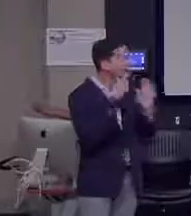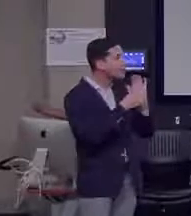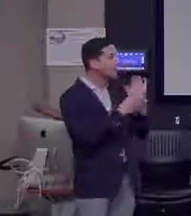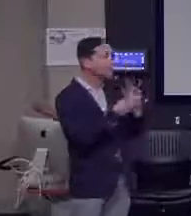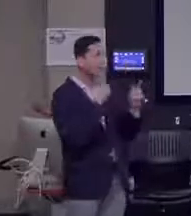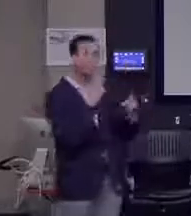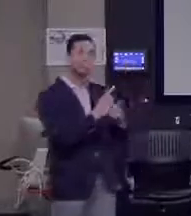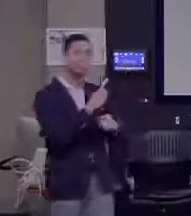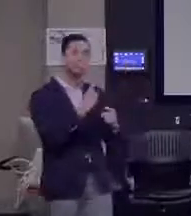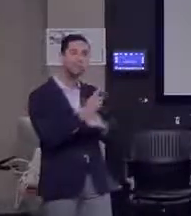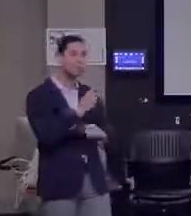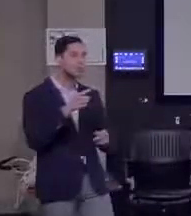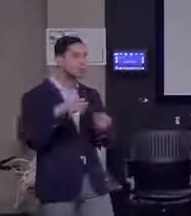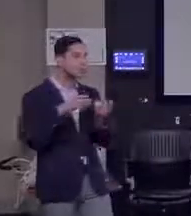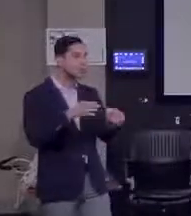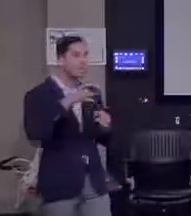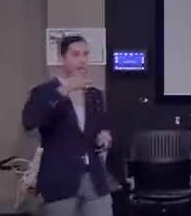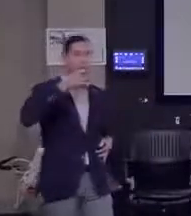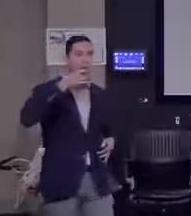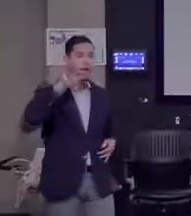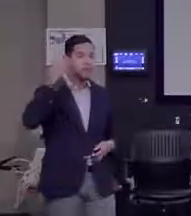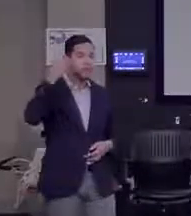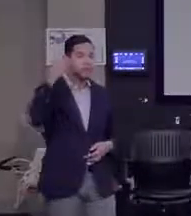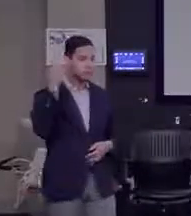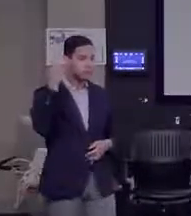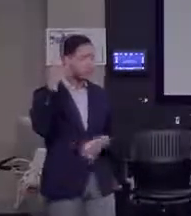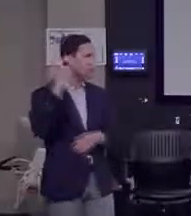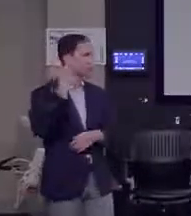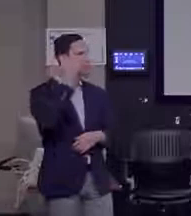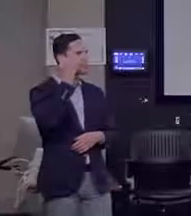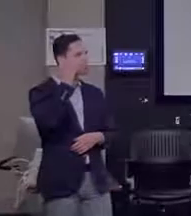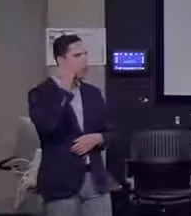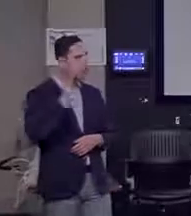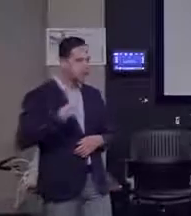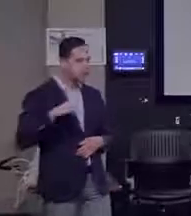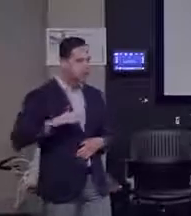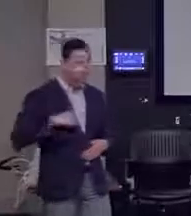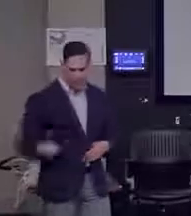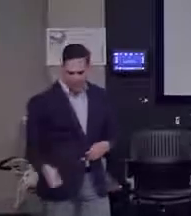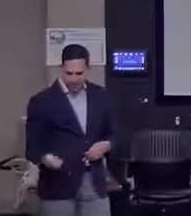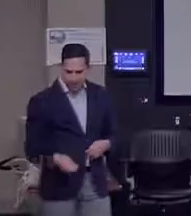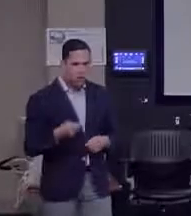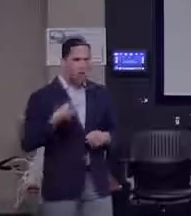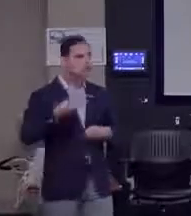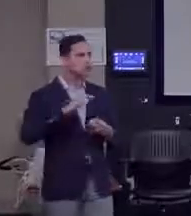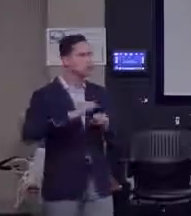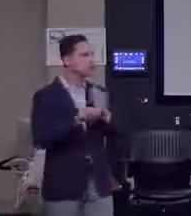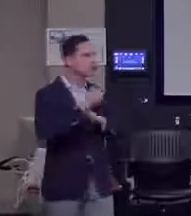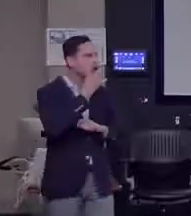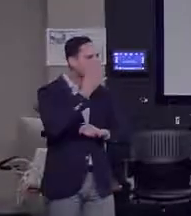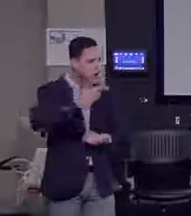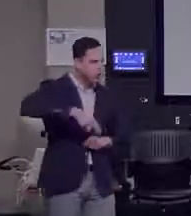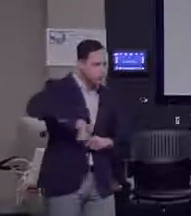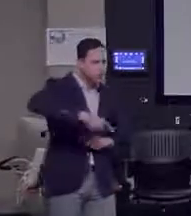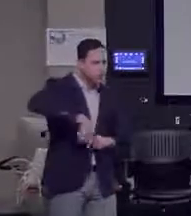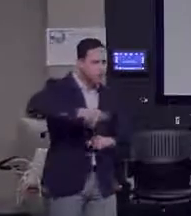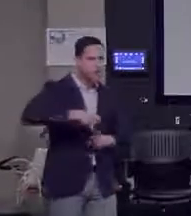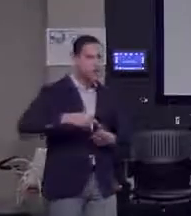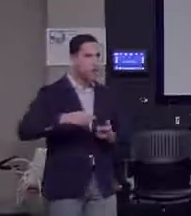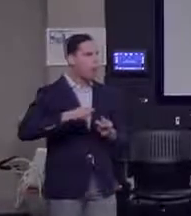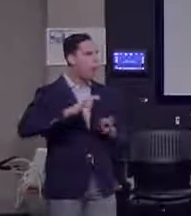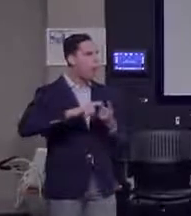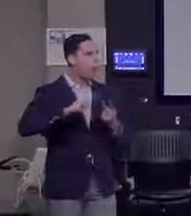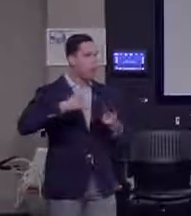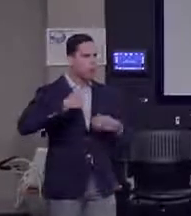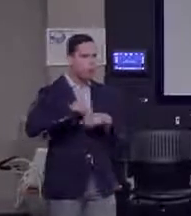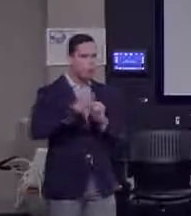kid could turn a crank and produce different colors or produce pictures of animals?